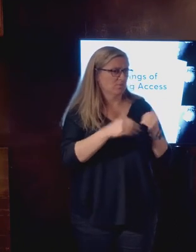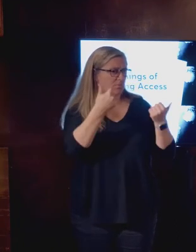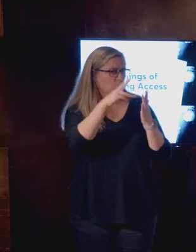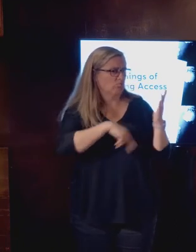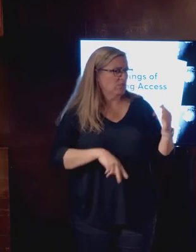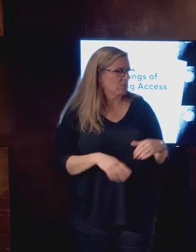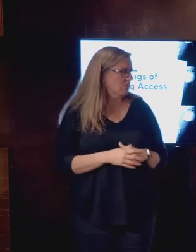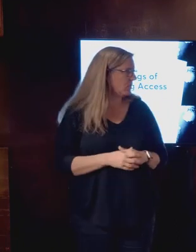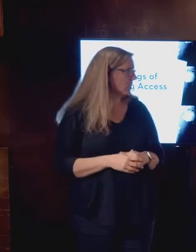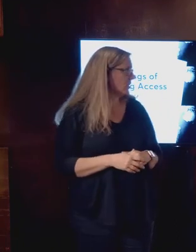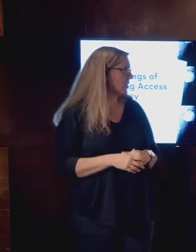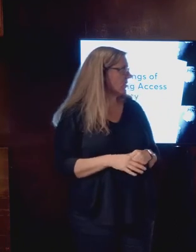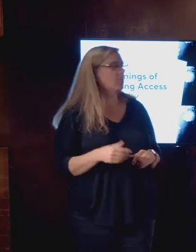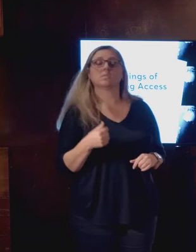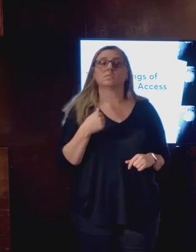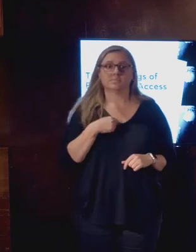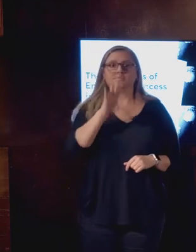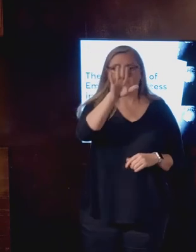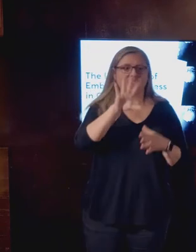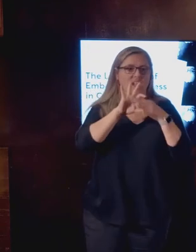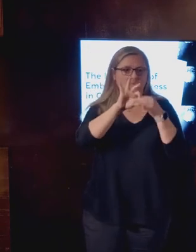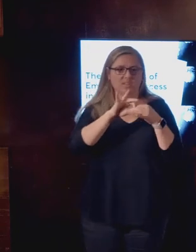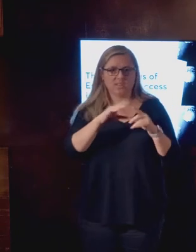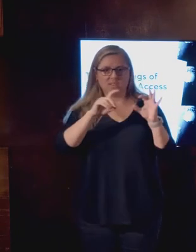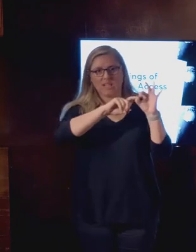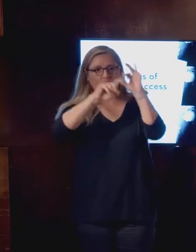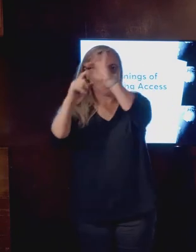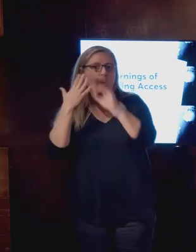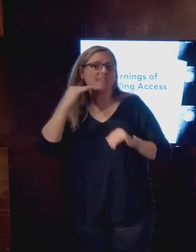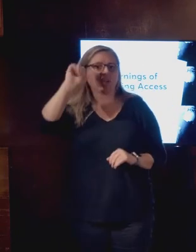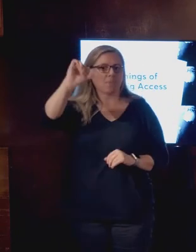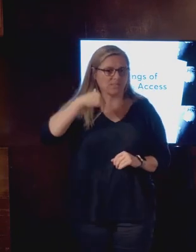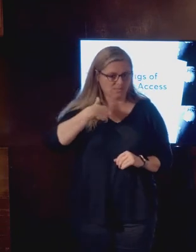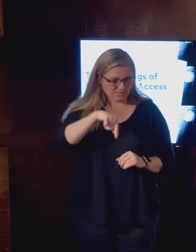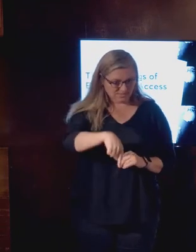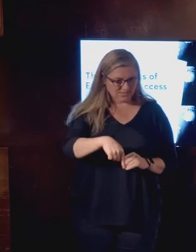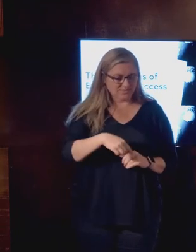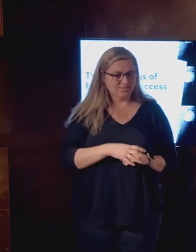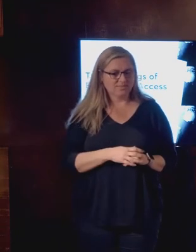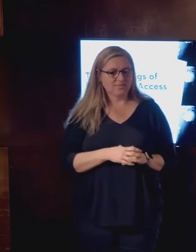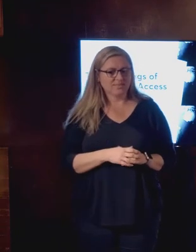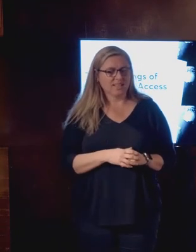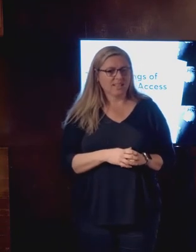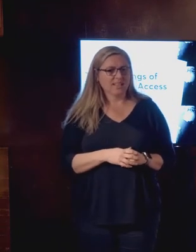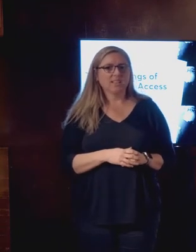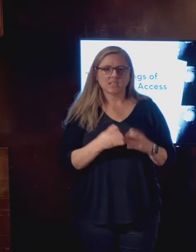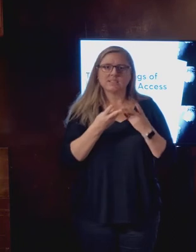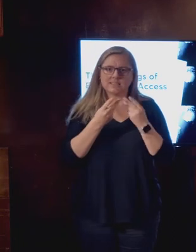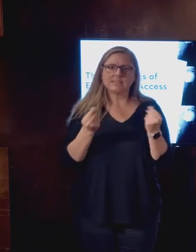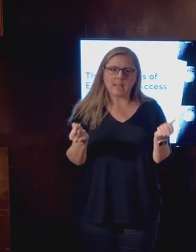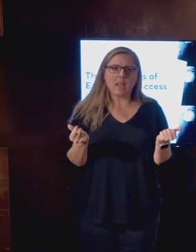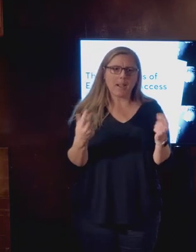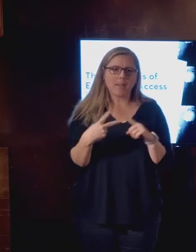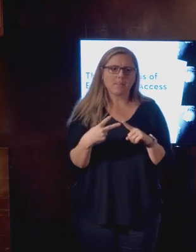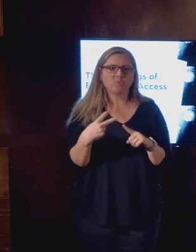know? Yeah. I can relate to this as a queer feminist artist, and I think that some of the